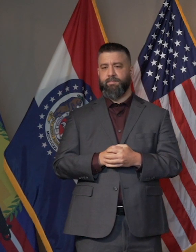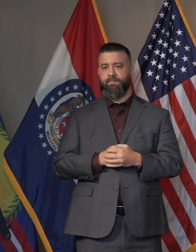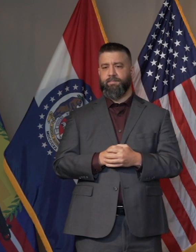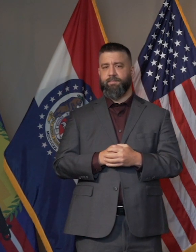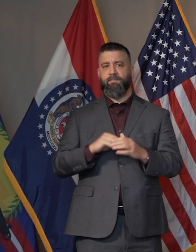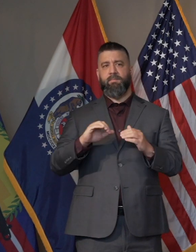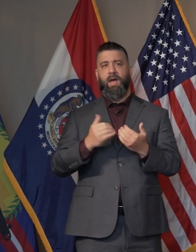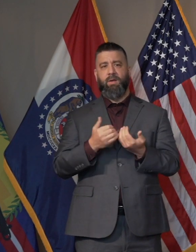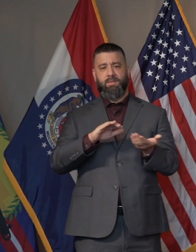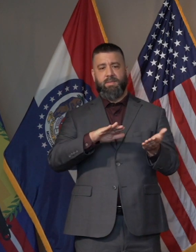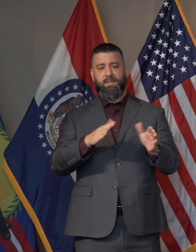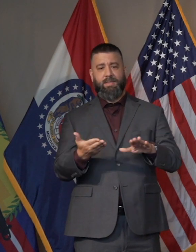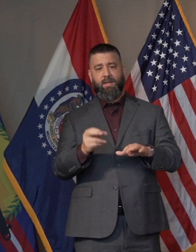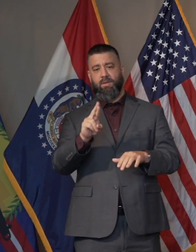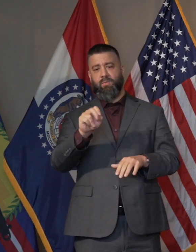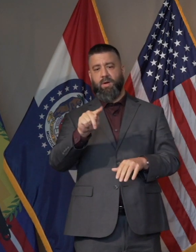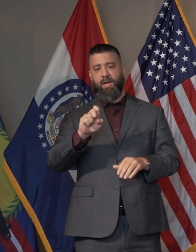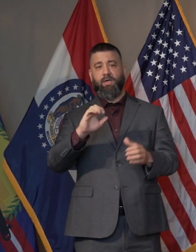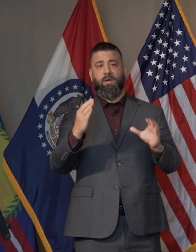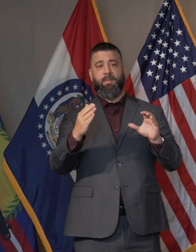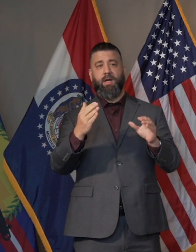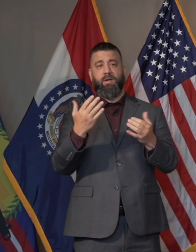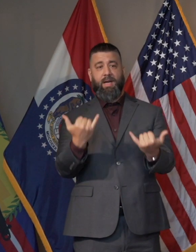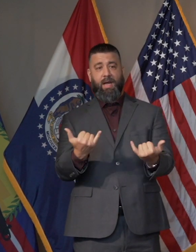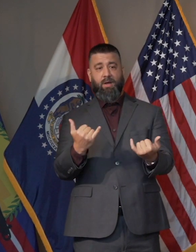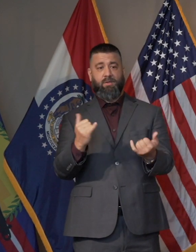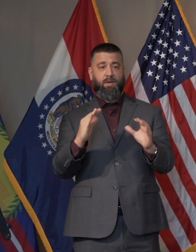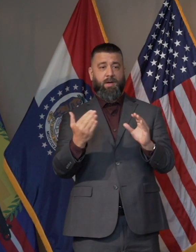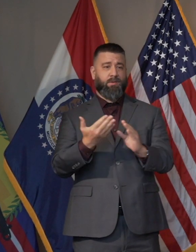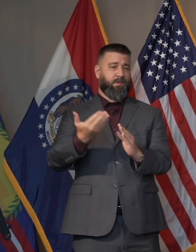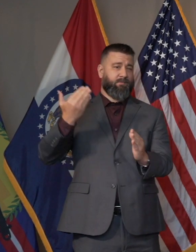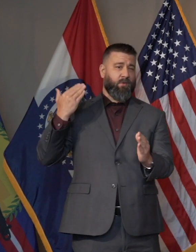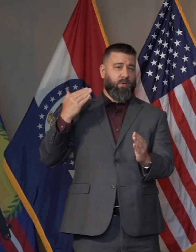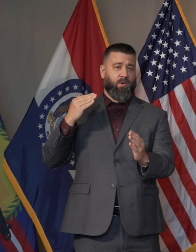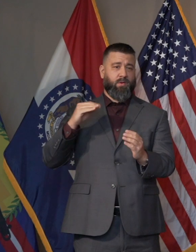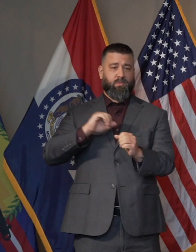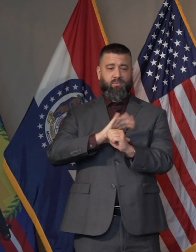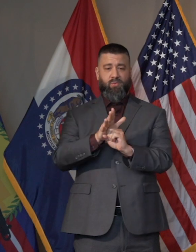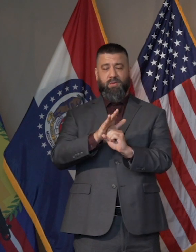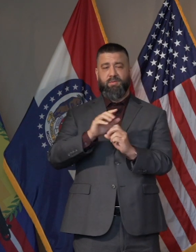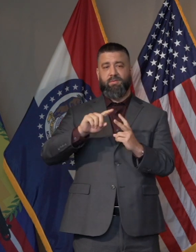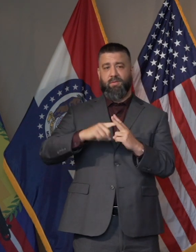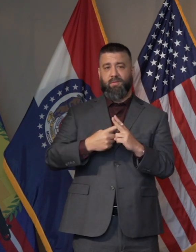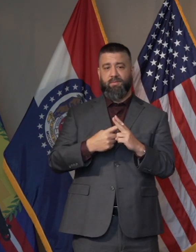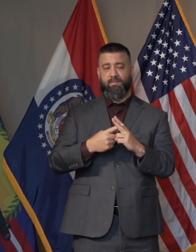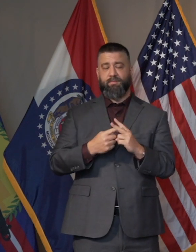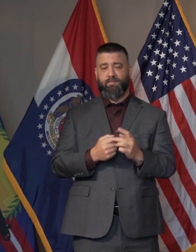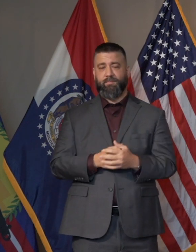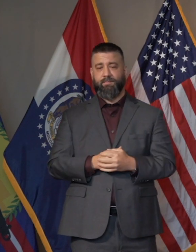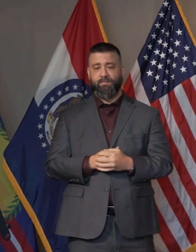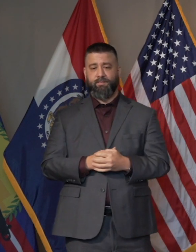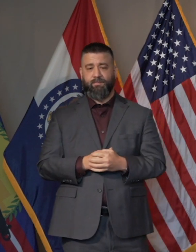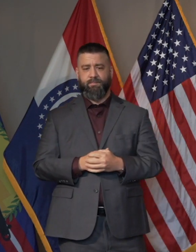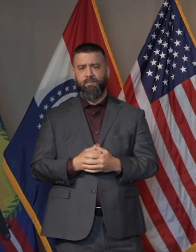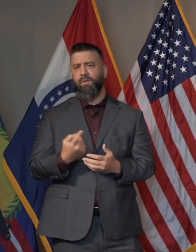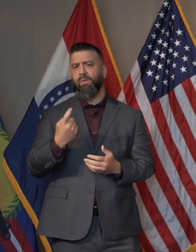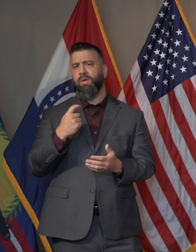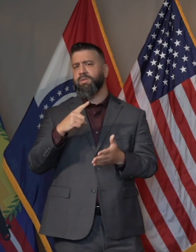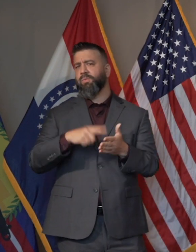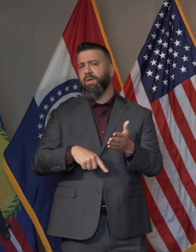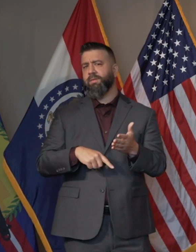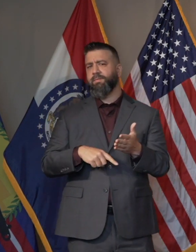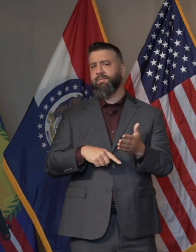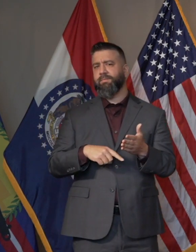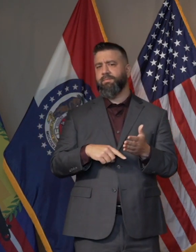compare now to early in the pandemic? Well, we have, so the question from the Business Journal is about the death